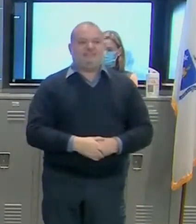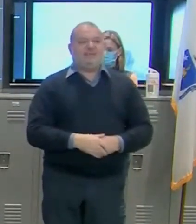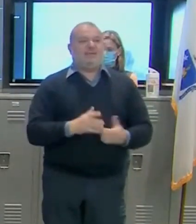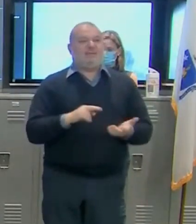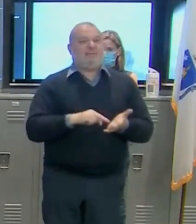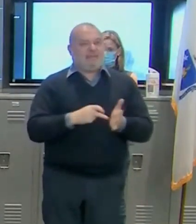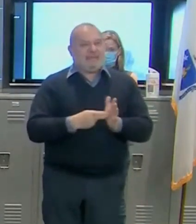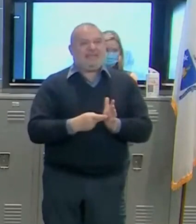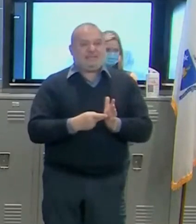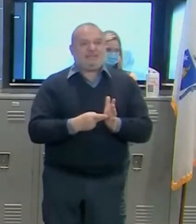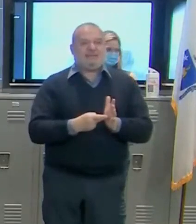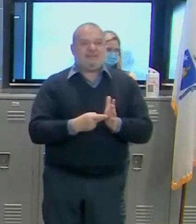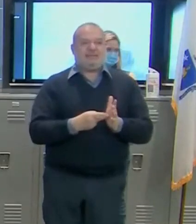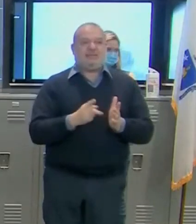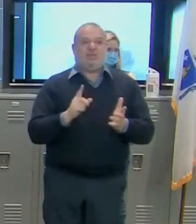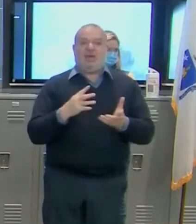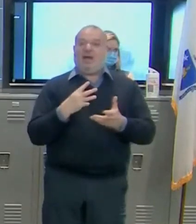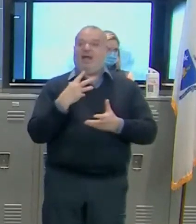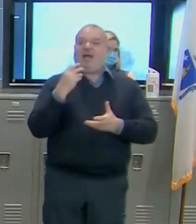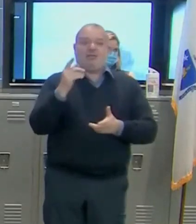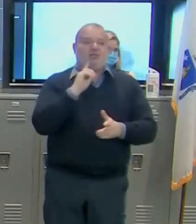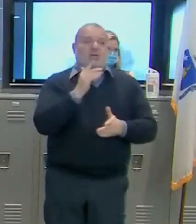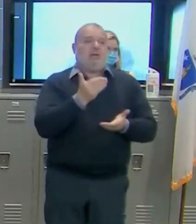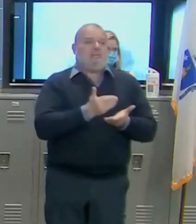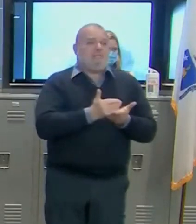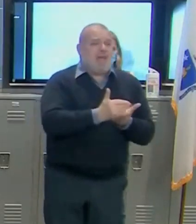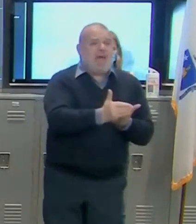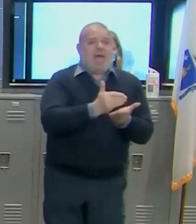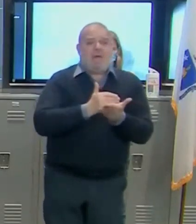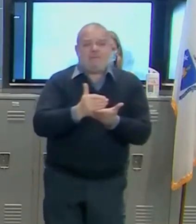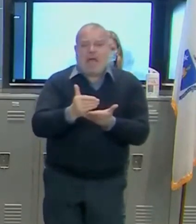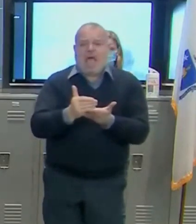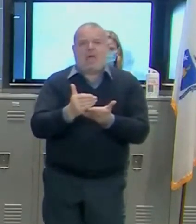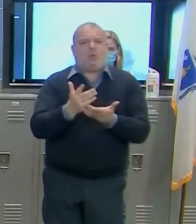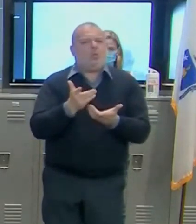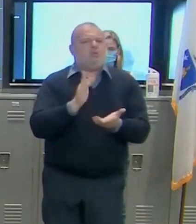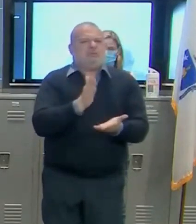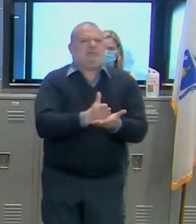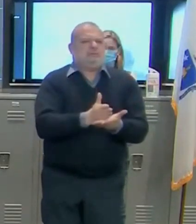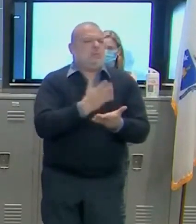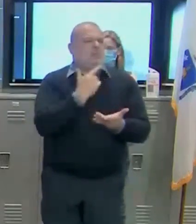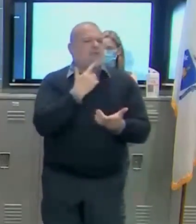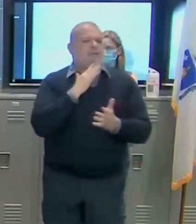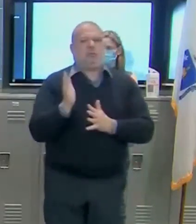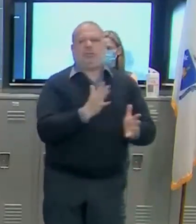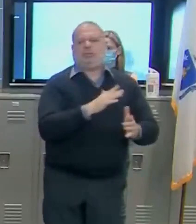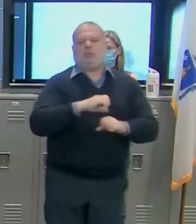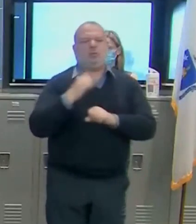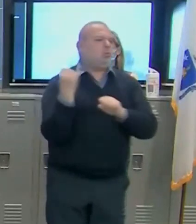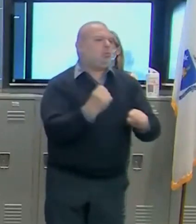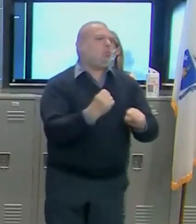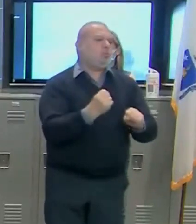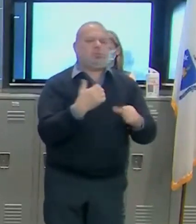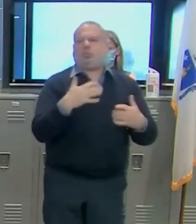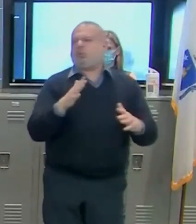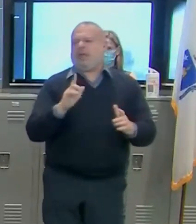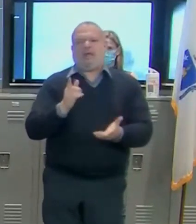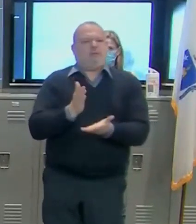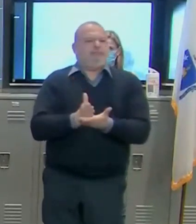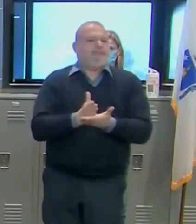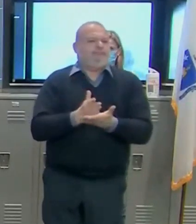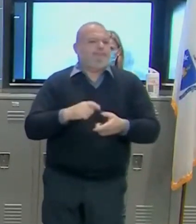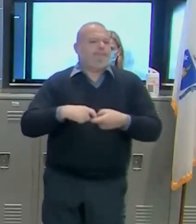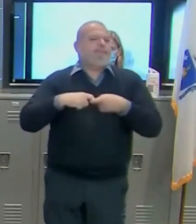out into the bucket trucks to deal with some of the power outages. Some communities in the southeast could get as much as 30 inches of